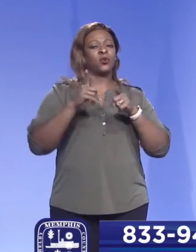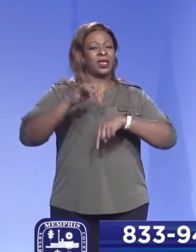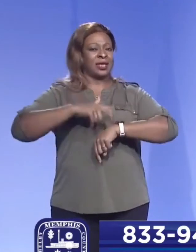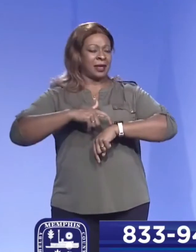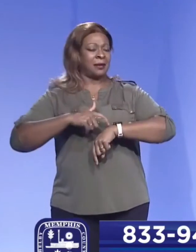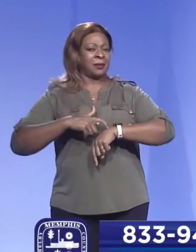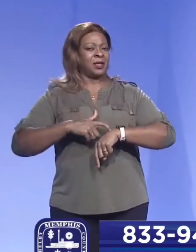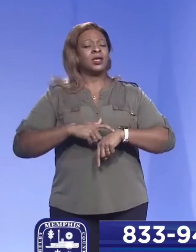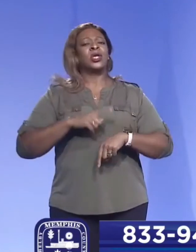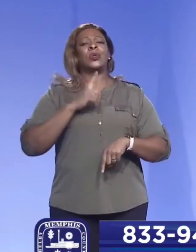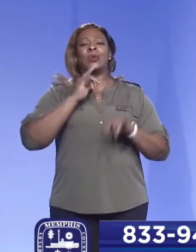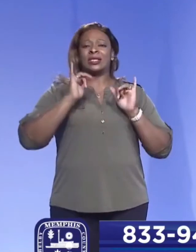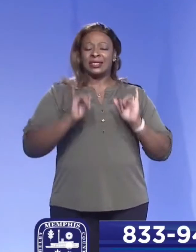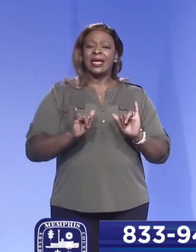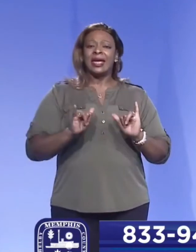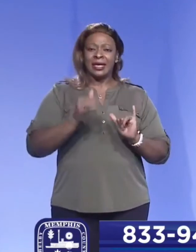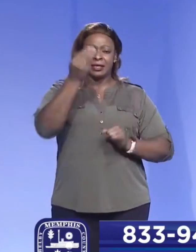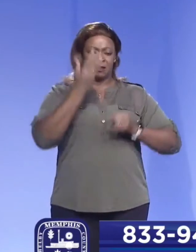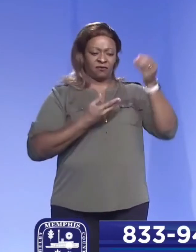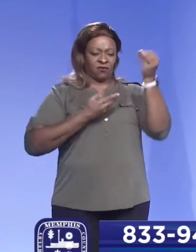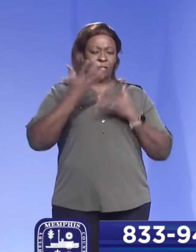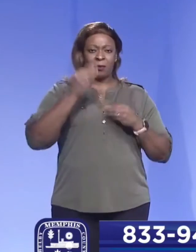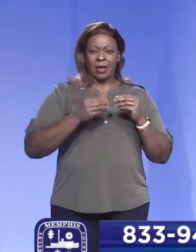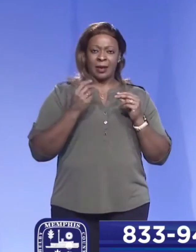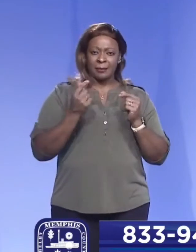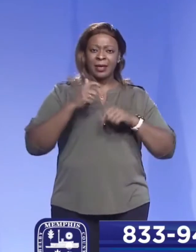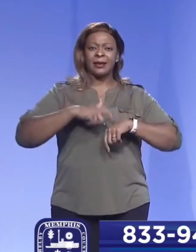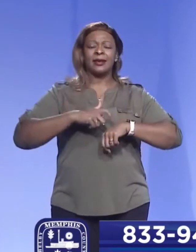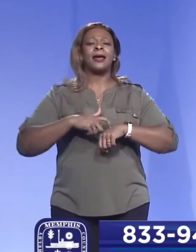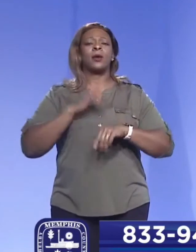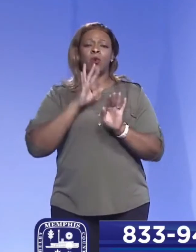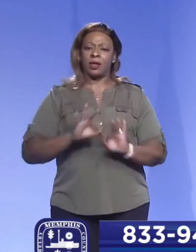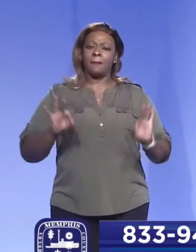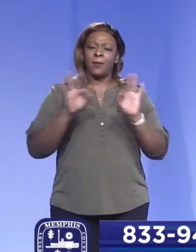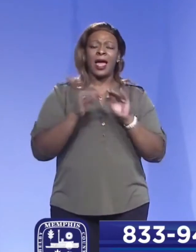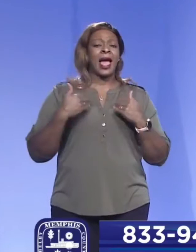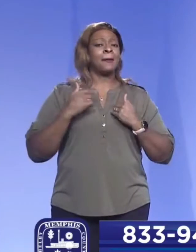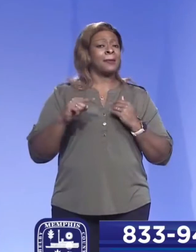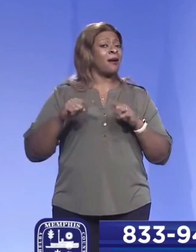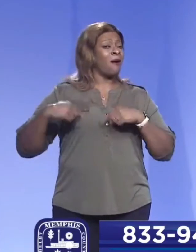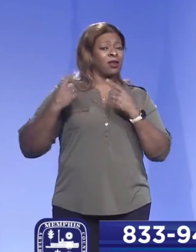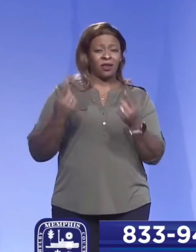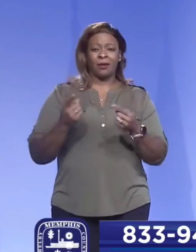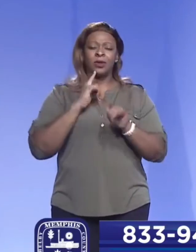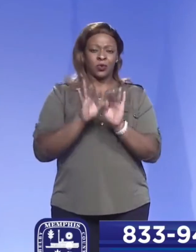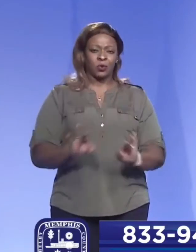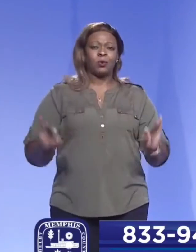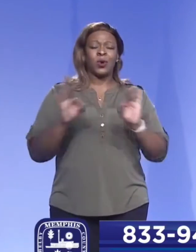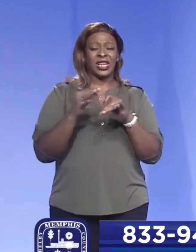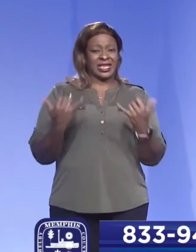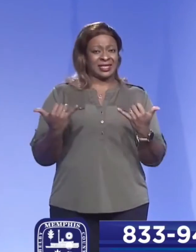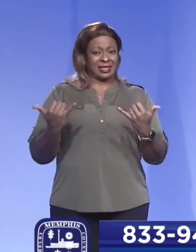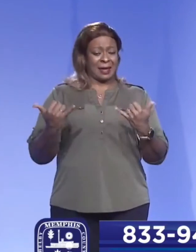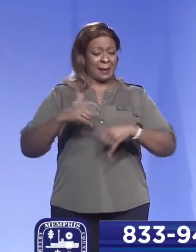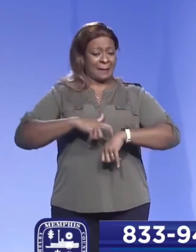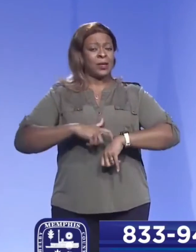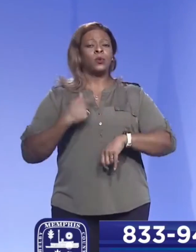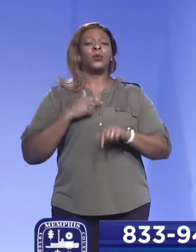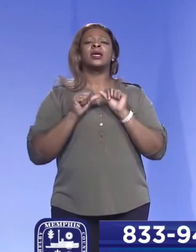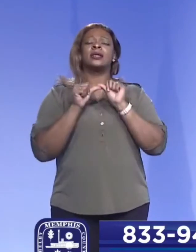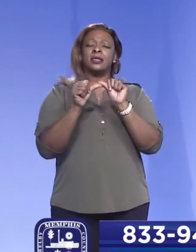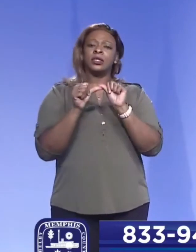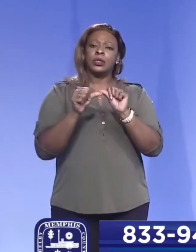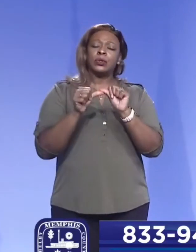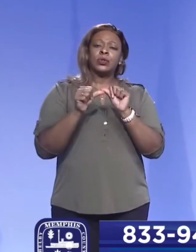So really staying on top of that is going to be important. It has been all along, but it's really important at this time so that we continue